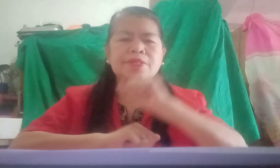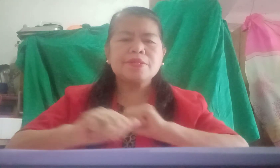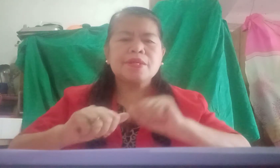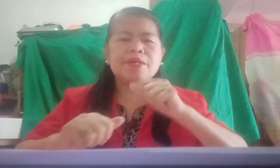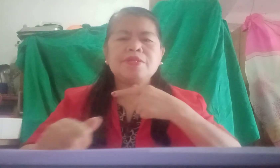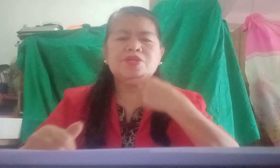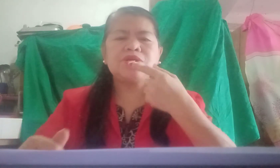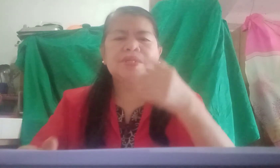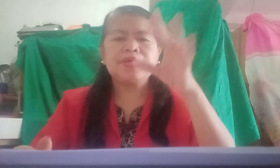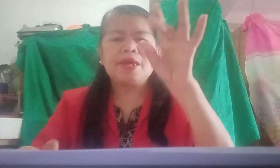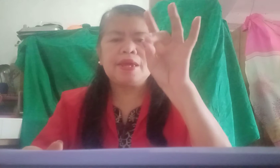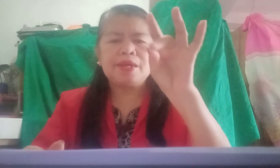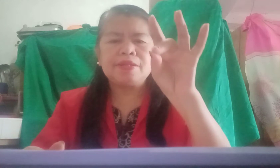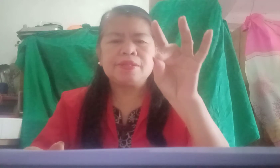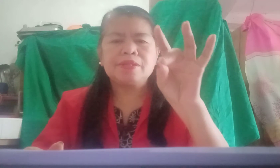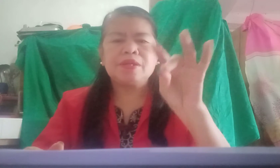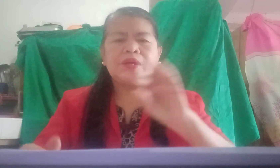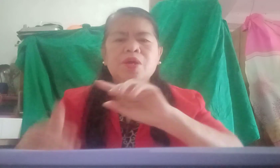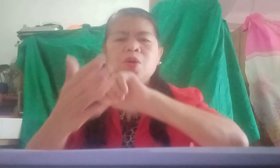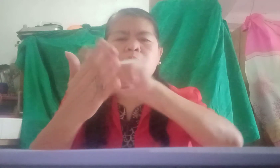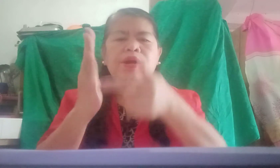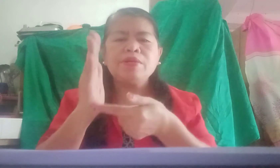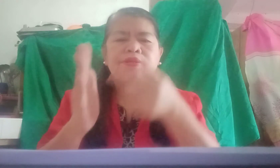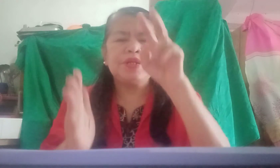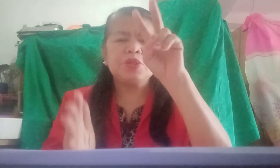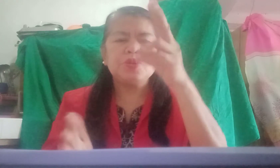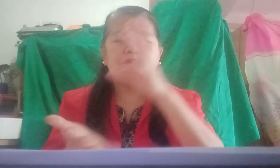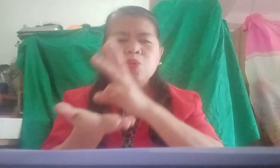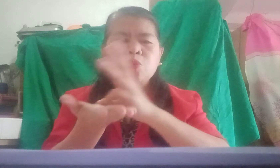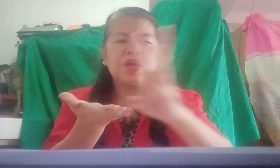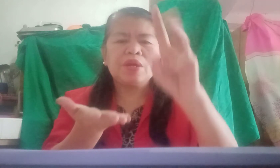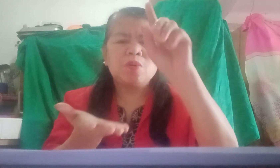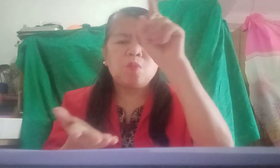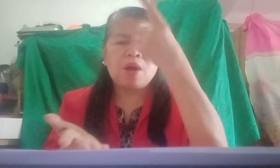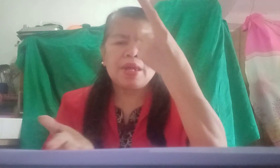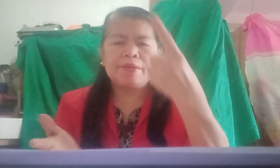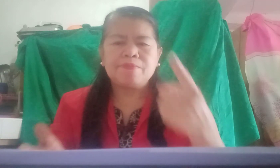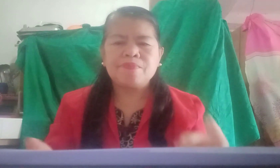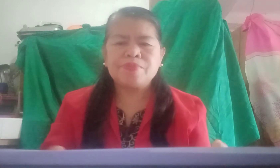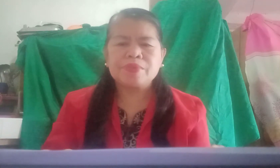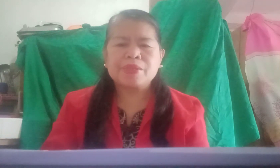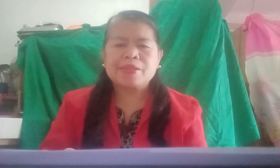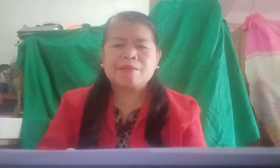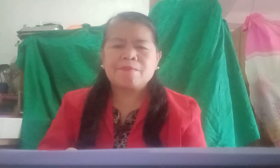Science G8, Quarter 2, Week 1.